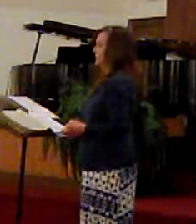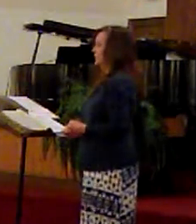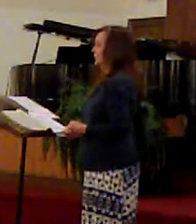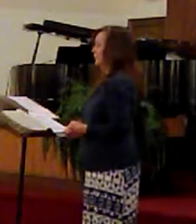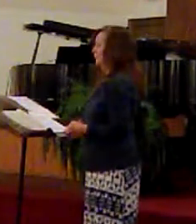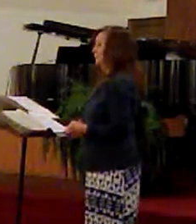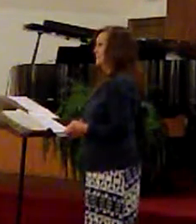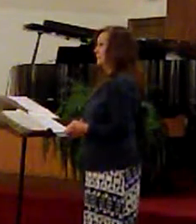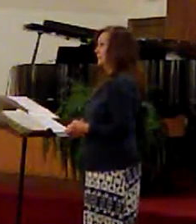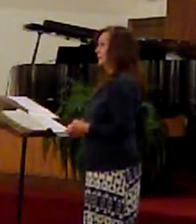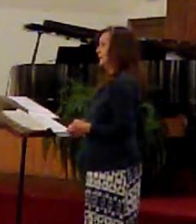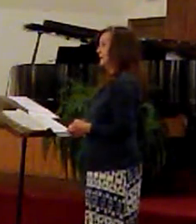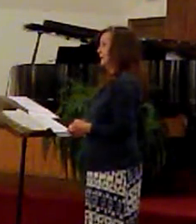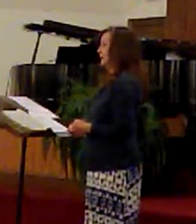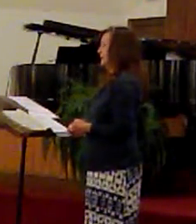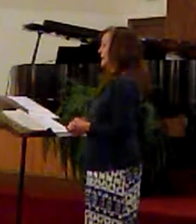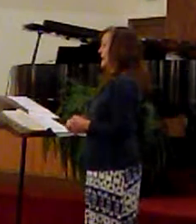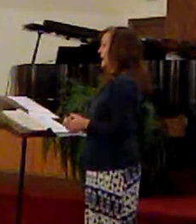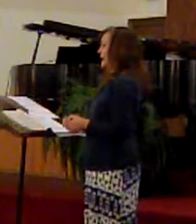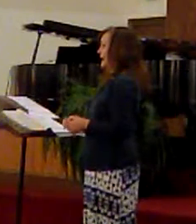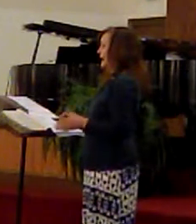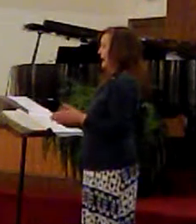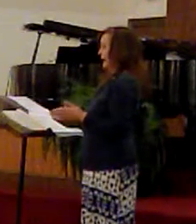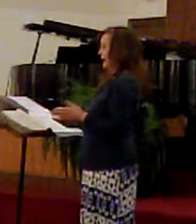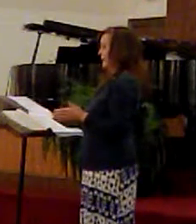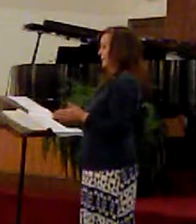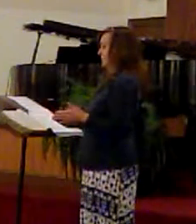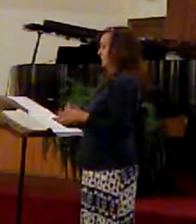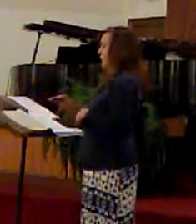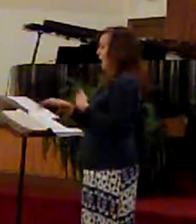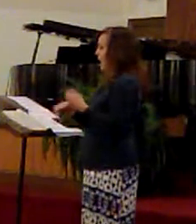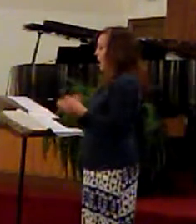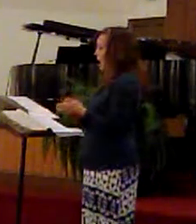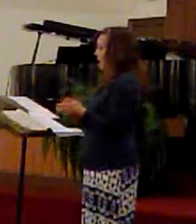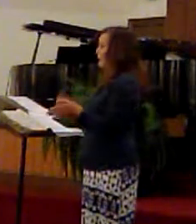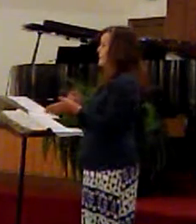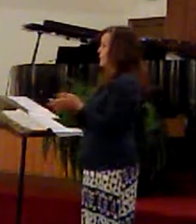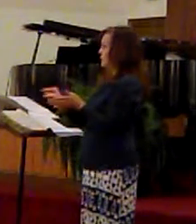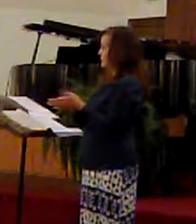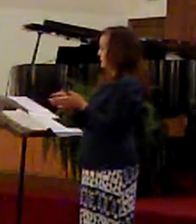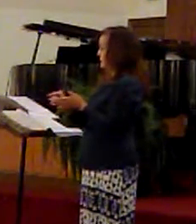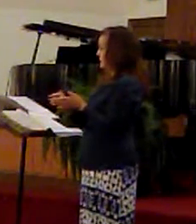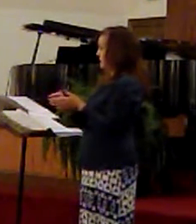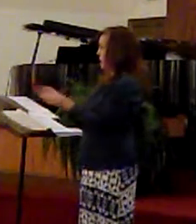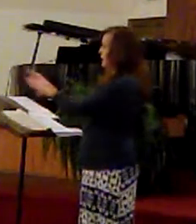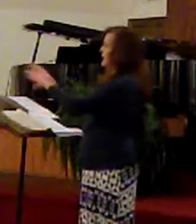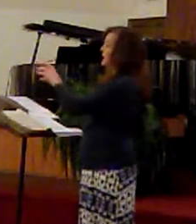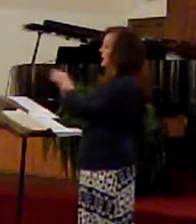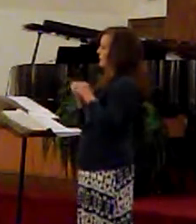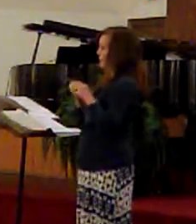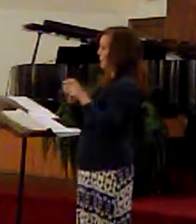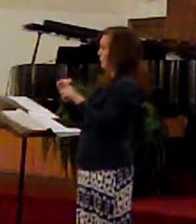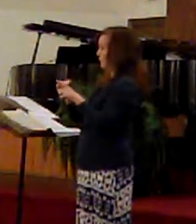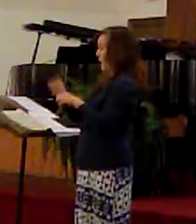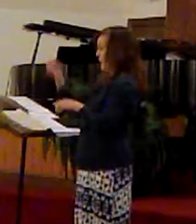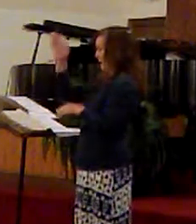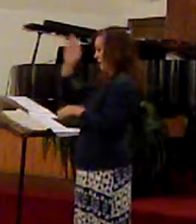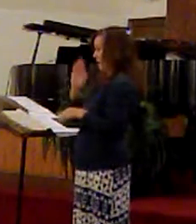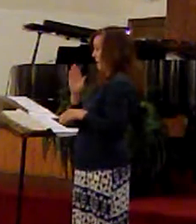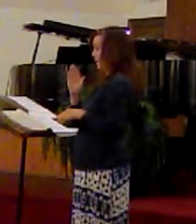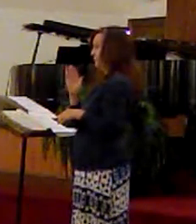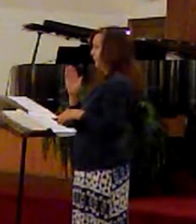So, once again, it goes back to all scripture is given by inspiration of God. God breathed. So I